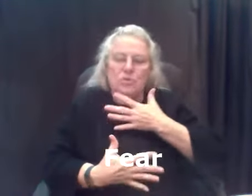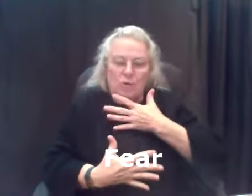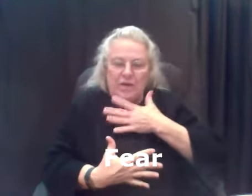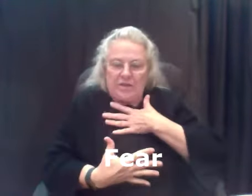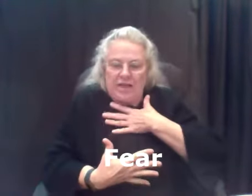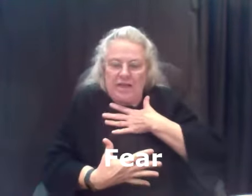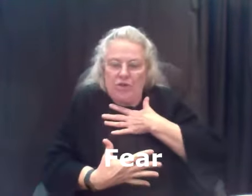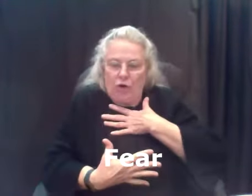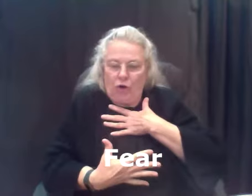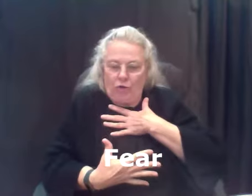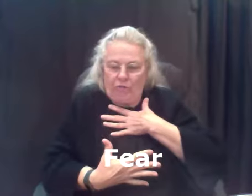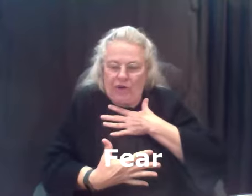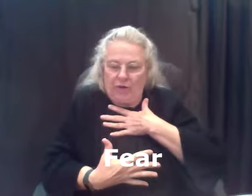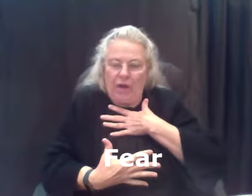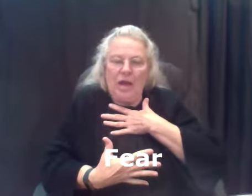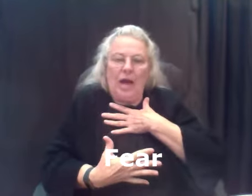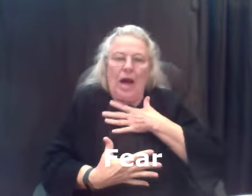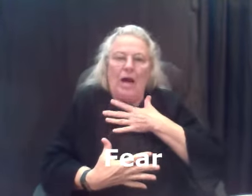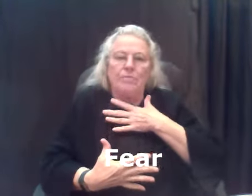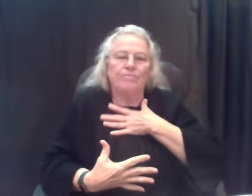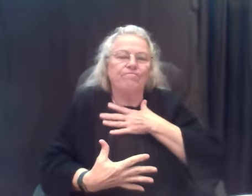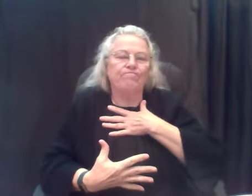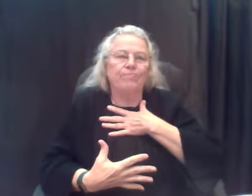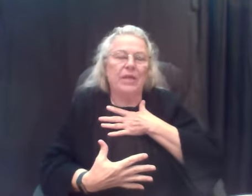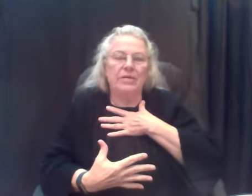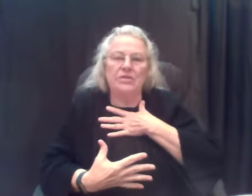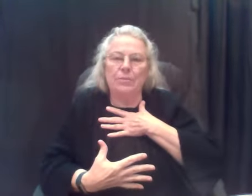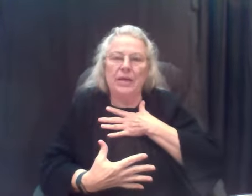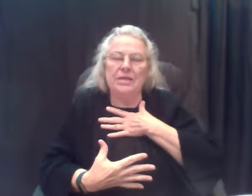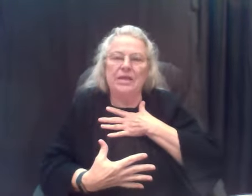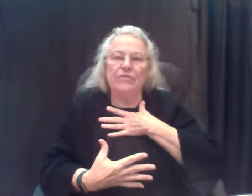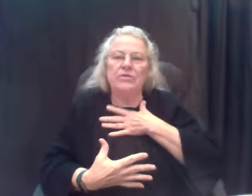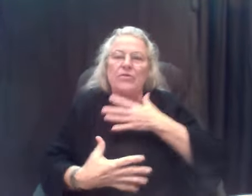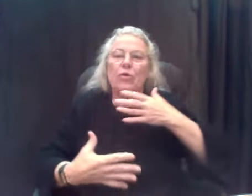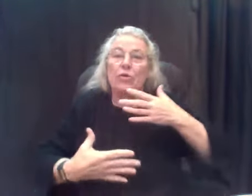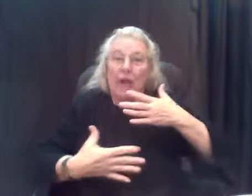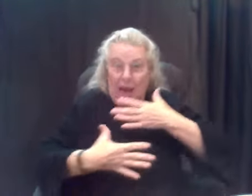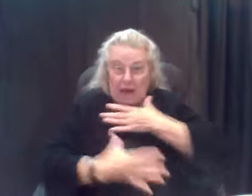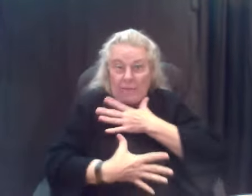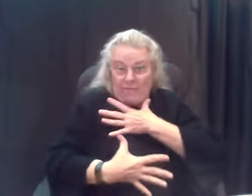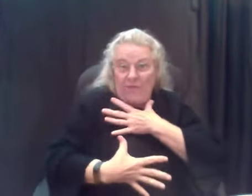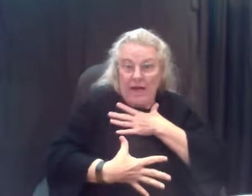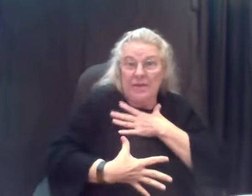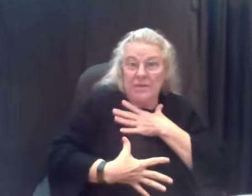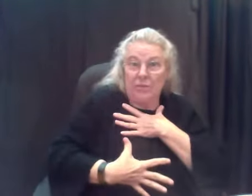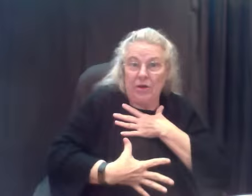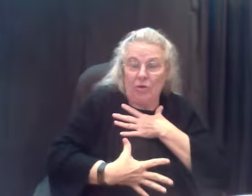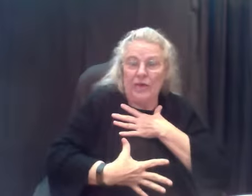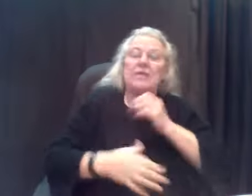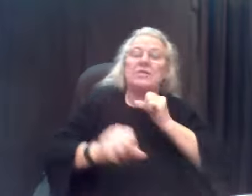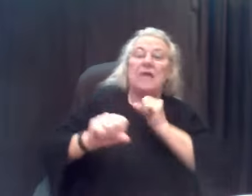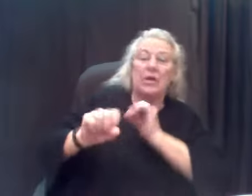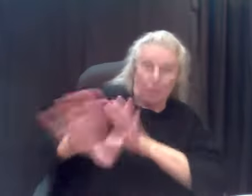is the internal fear. There's a big difference of whether I'm fighting something on the inside or I'm